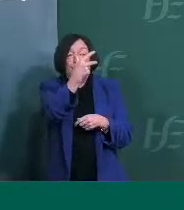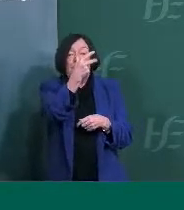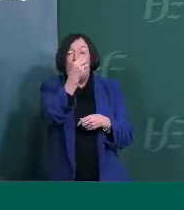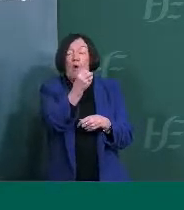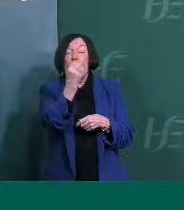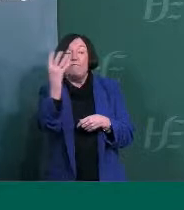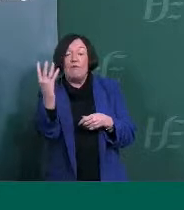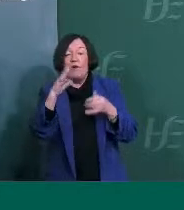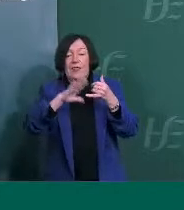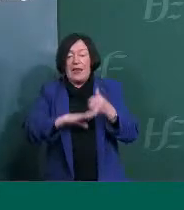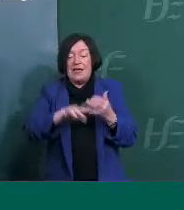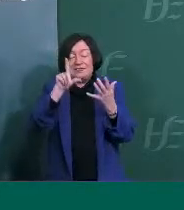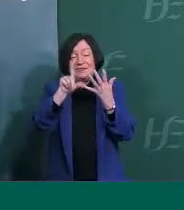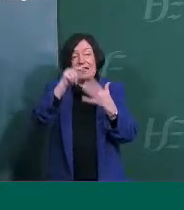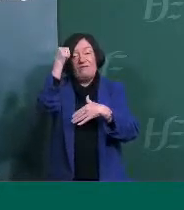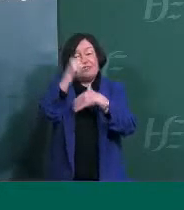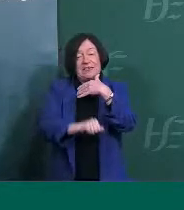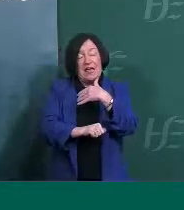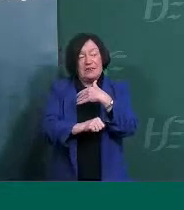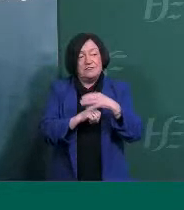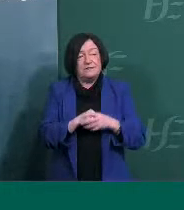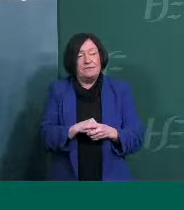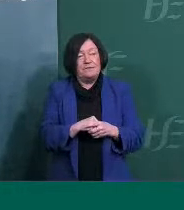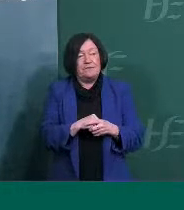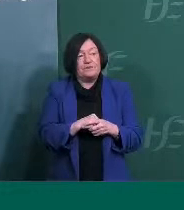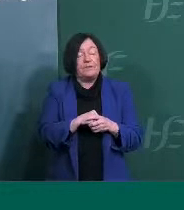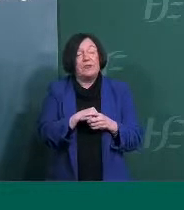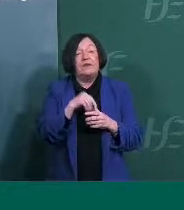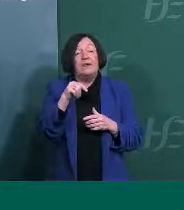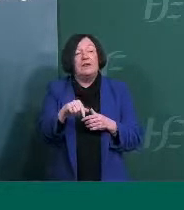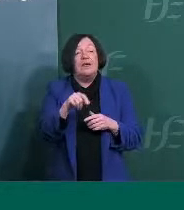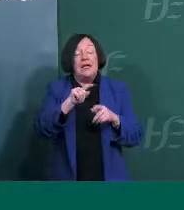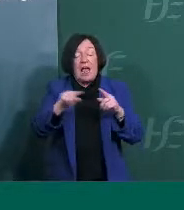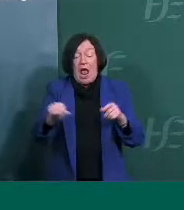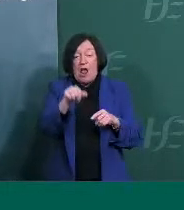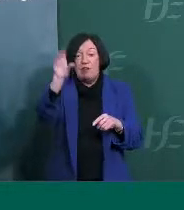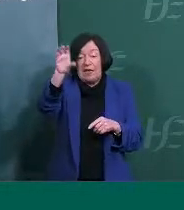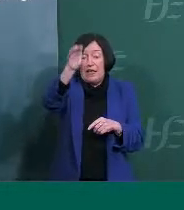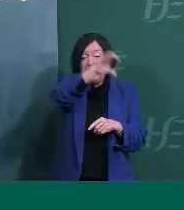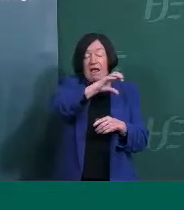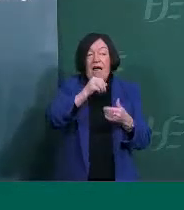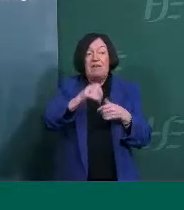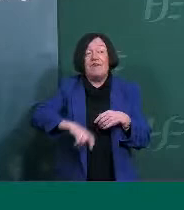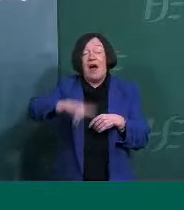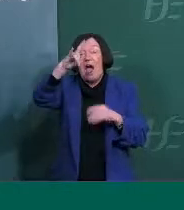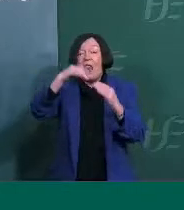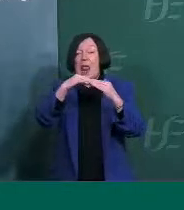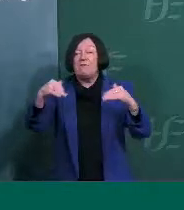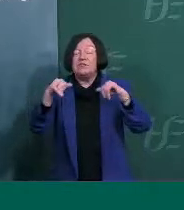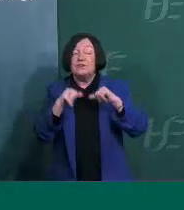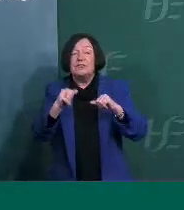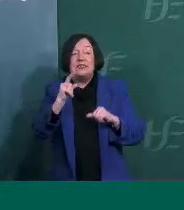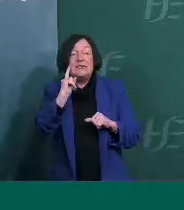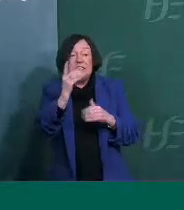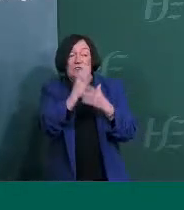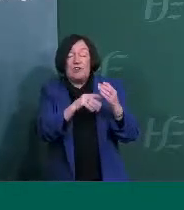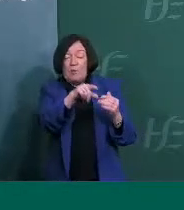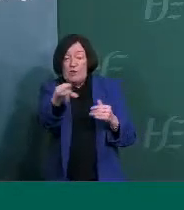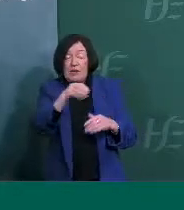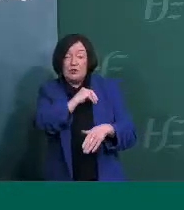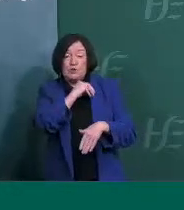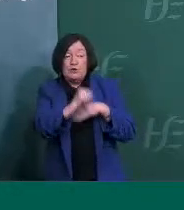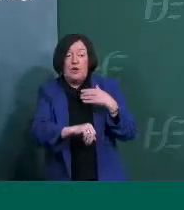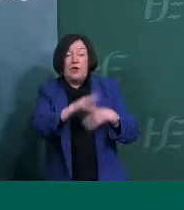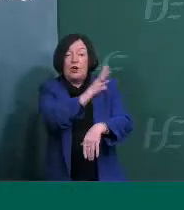over the past 7 days. In terms of the sites that are currently experiencing high levels of pressure, we can see some of the sites there today.